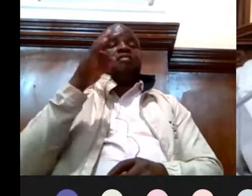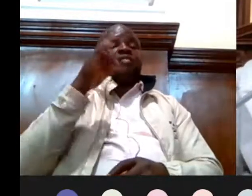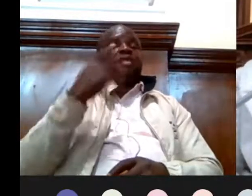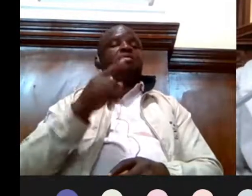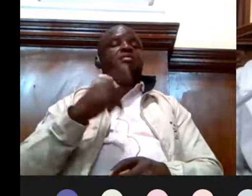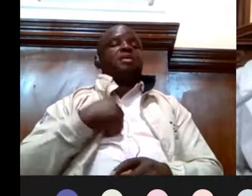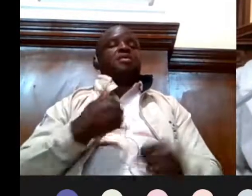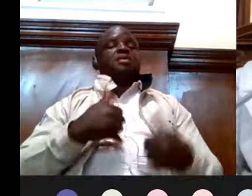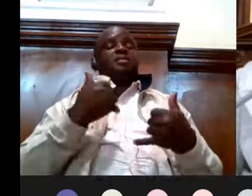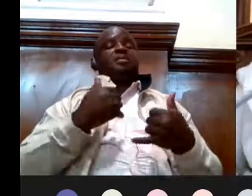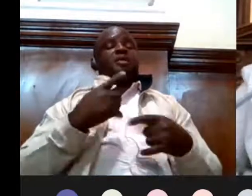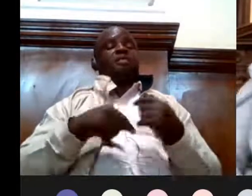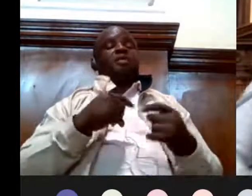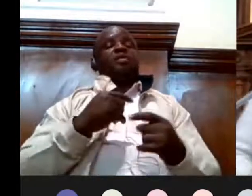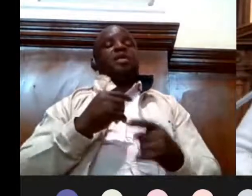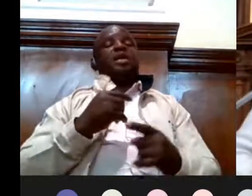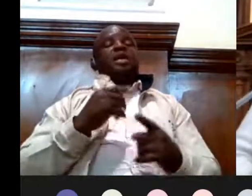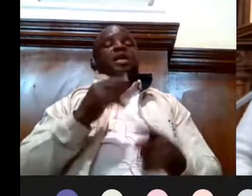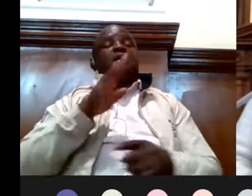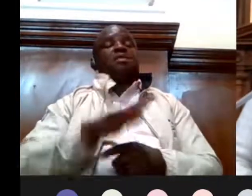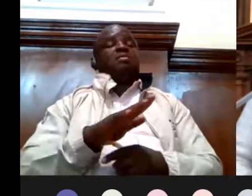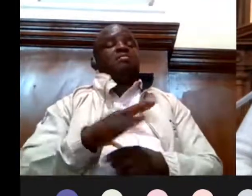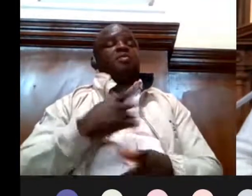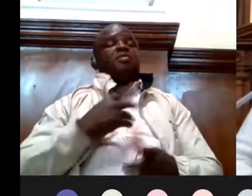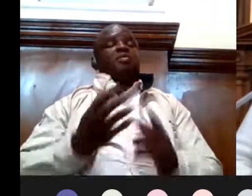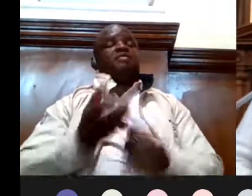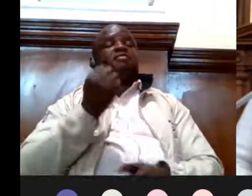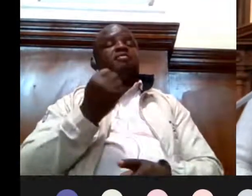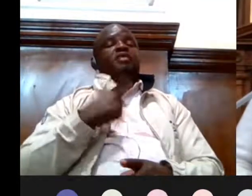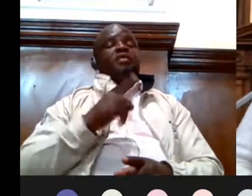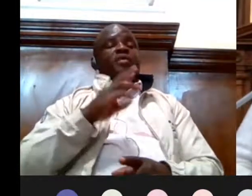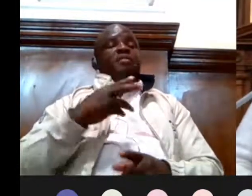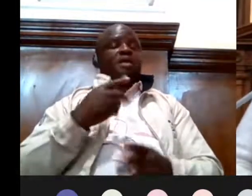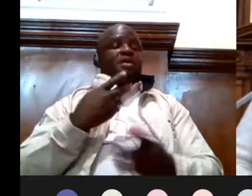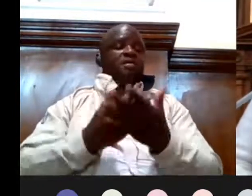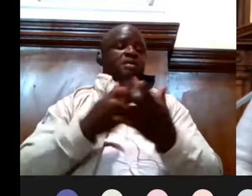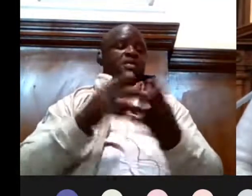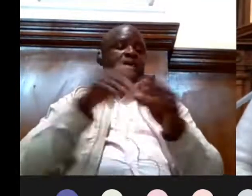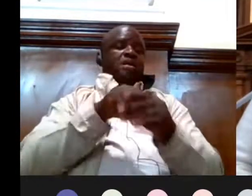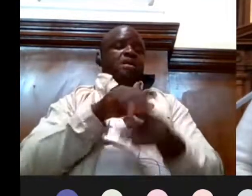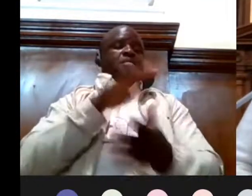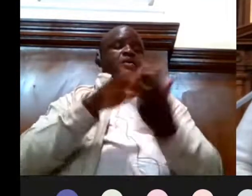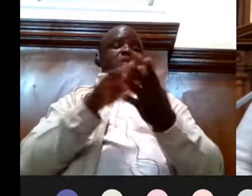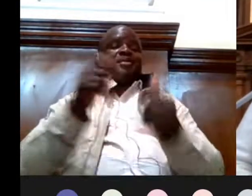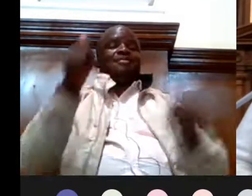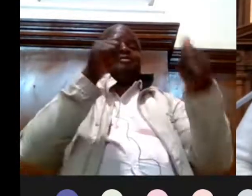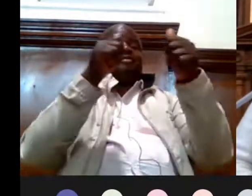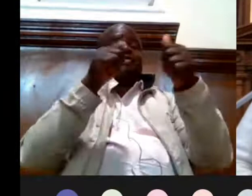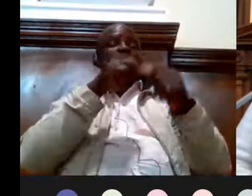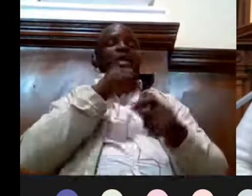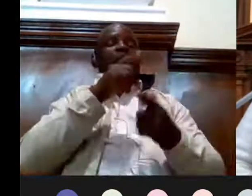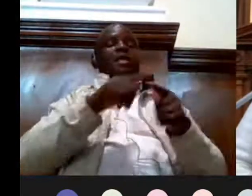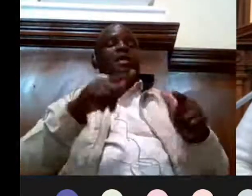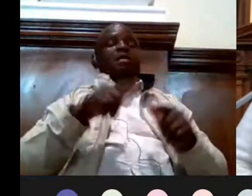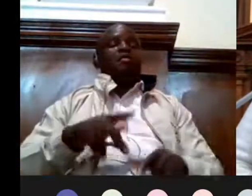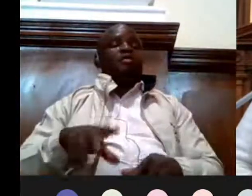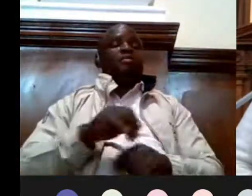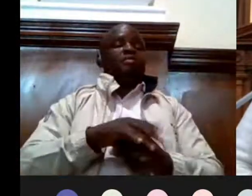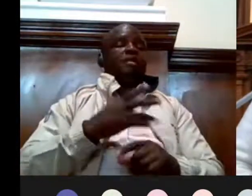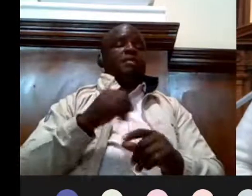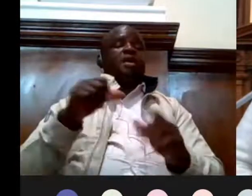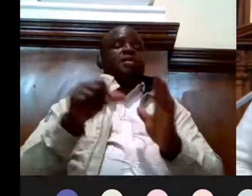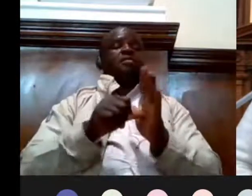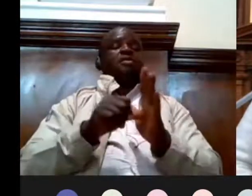towards affirming women in occupying position of power in all spheres. However, more still need